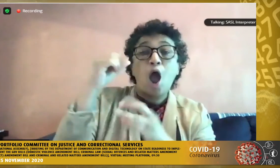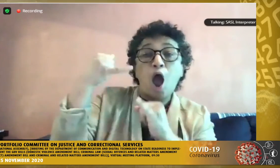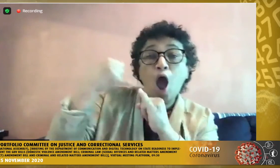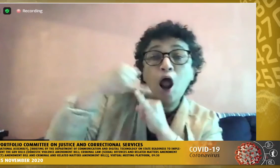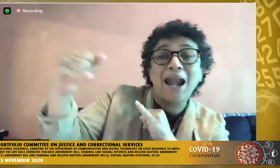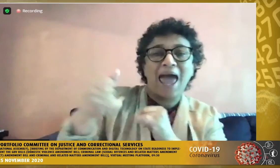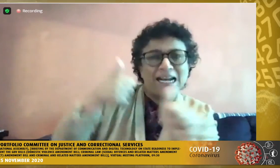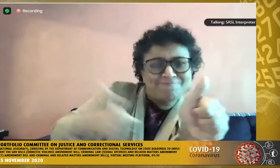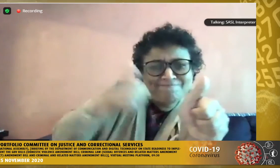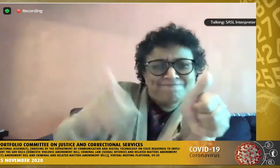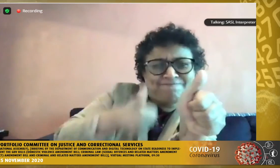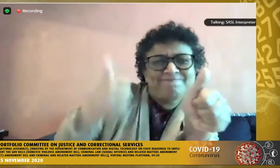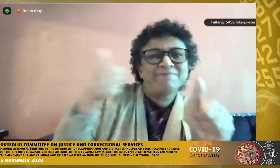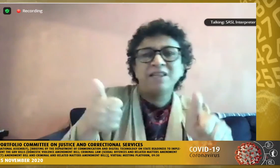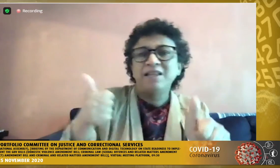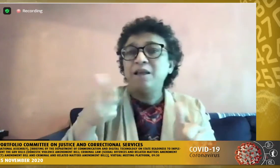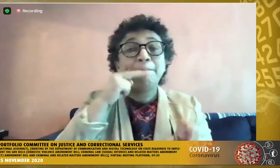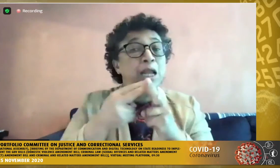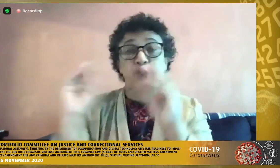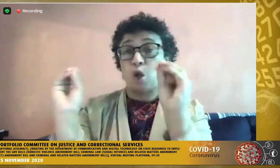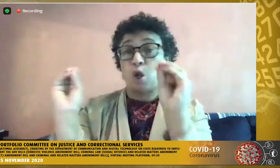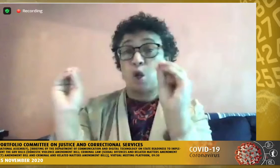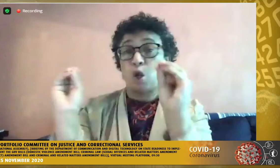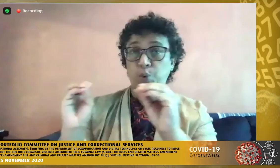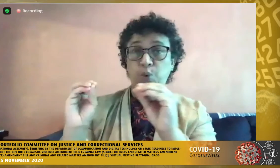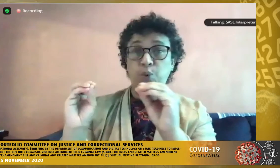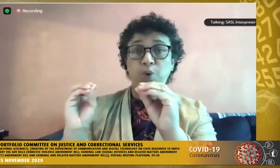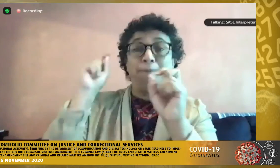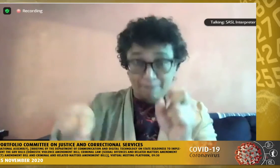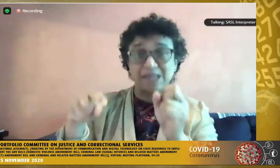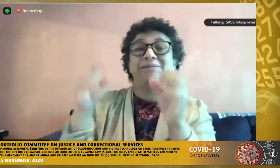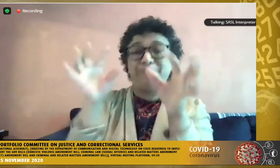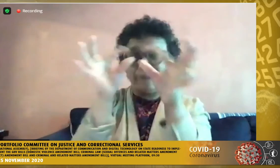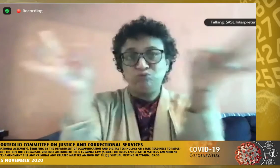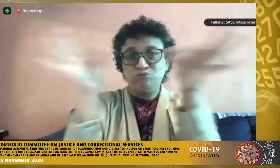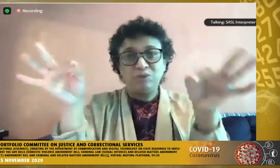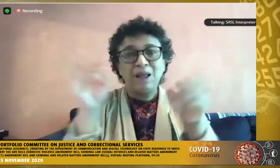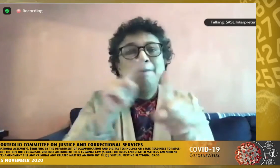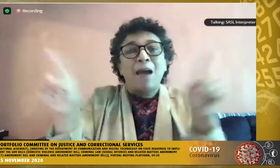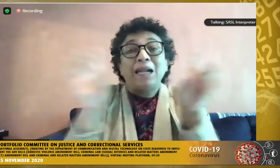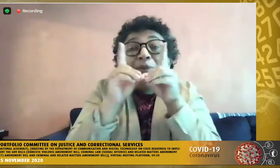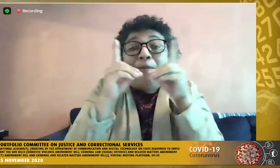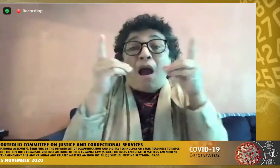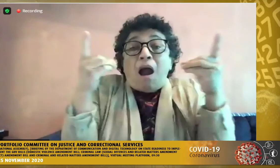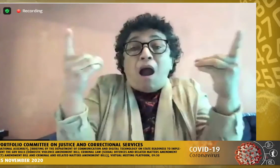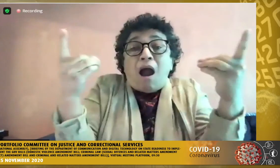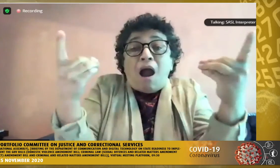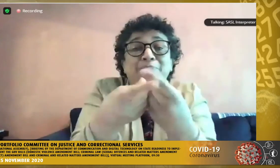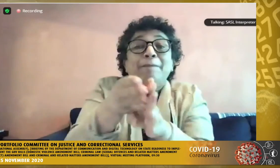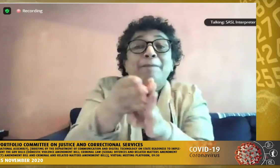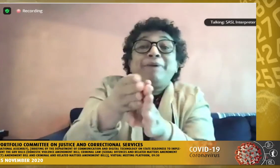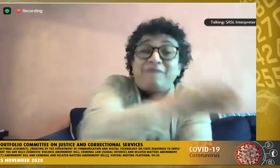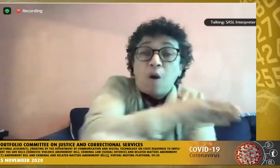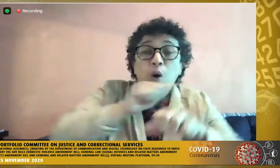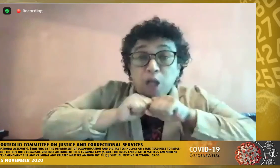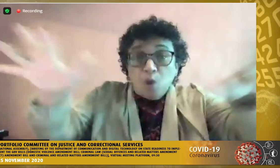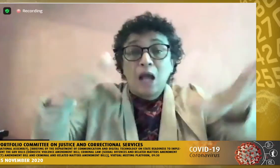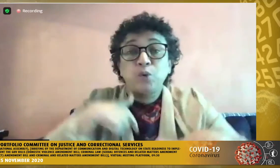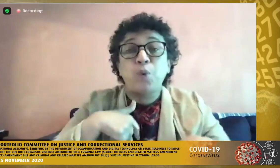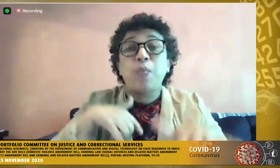that were hosted, there were comments about online stalking, physical stalking, and